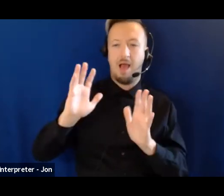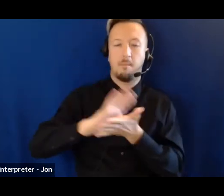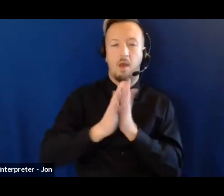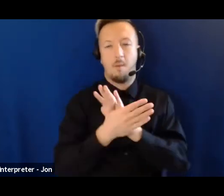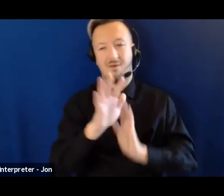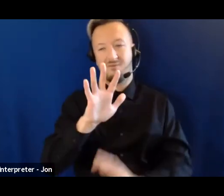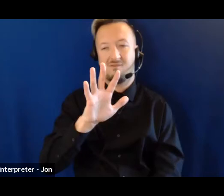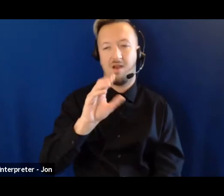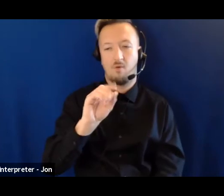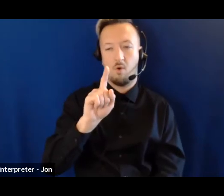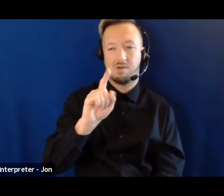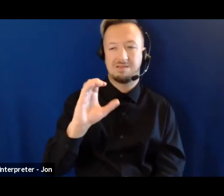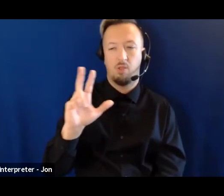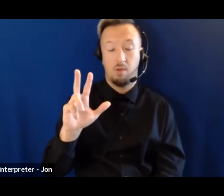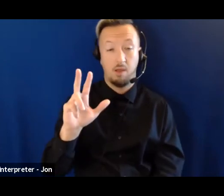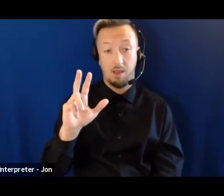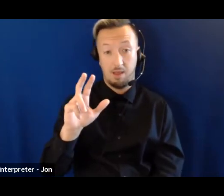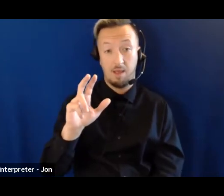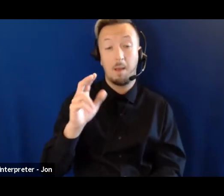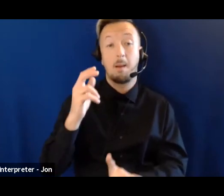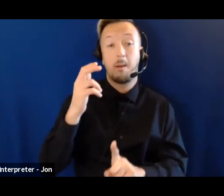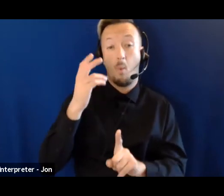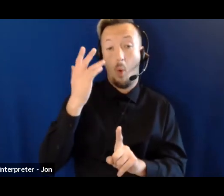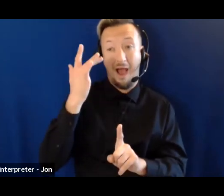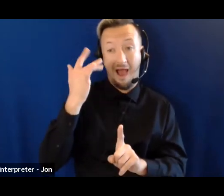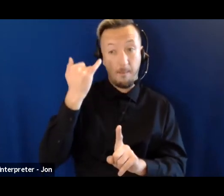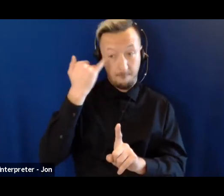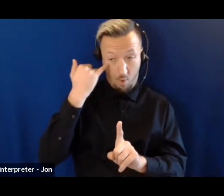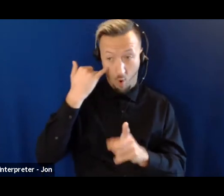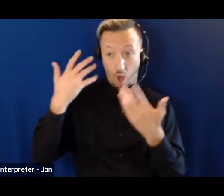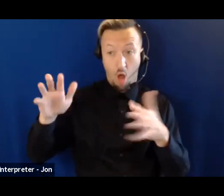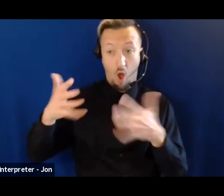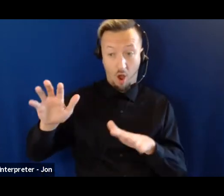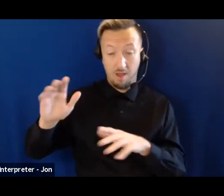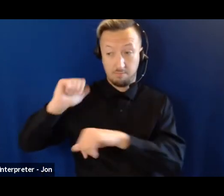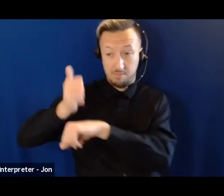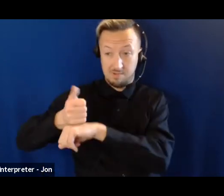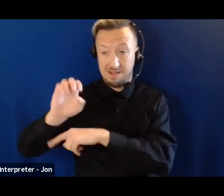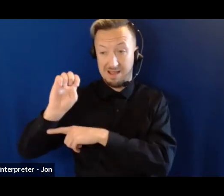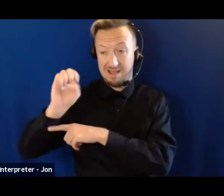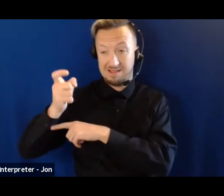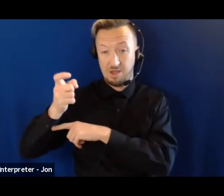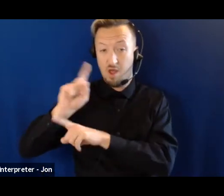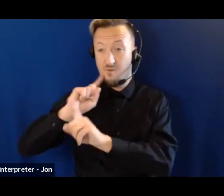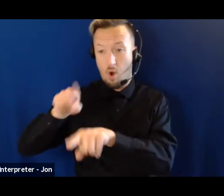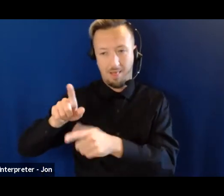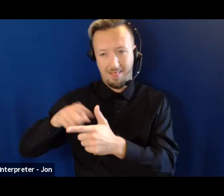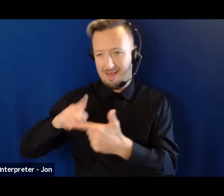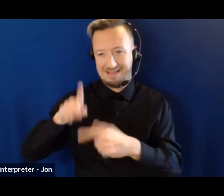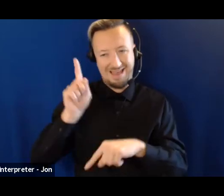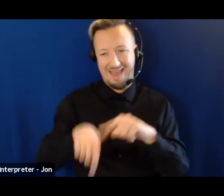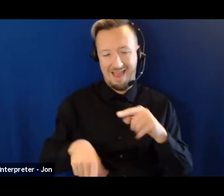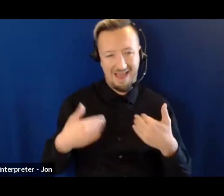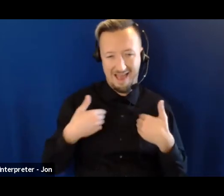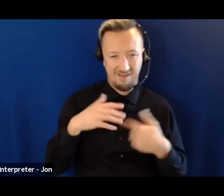done under state law had there been an executive order. Okay. Well, again, this